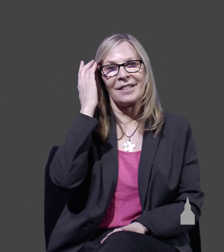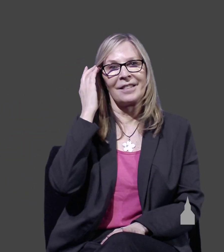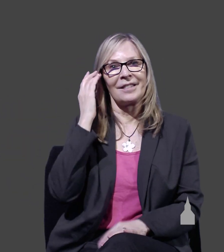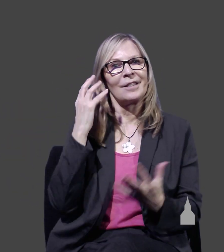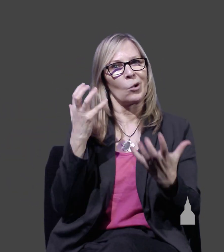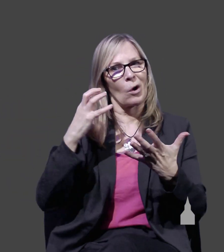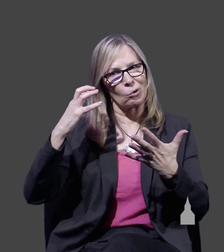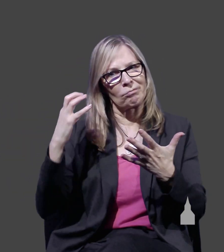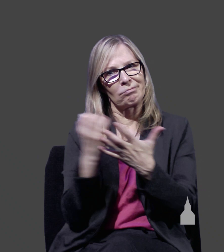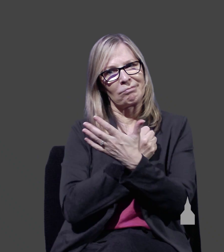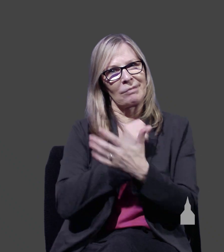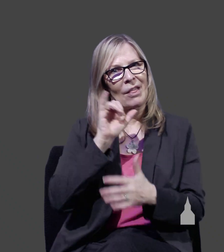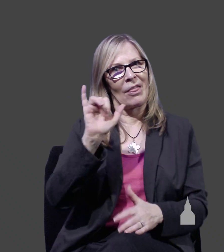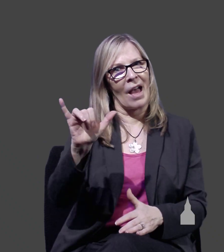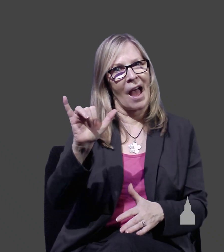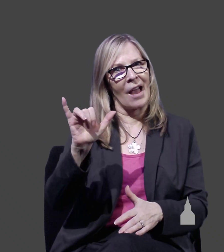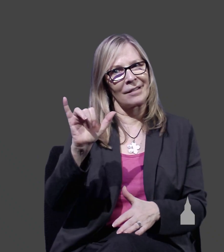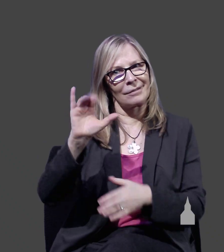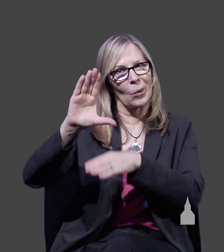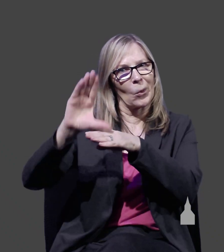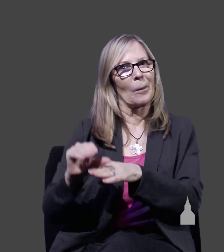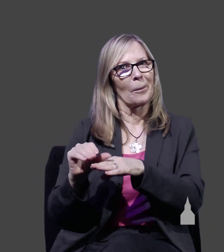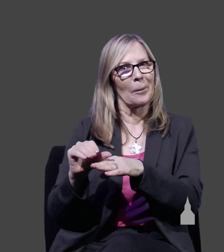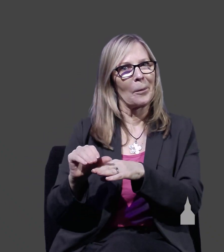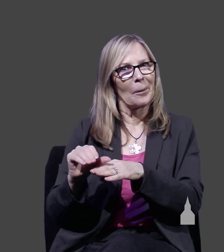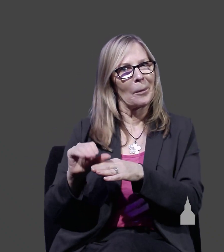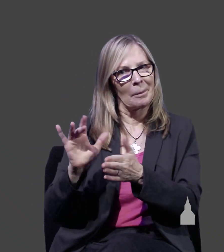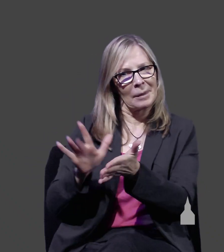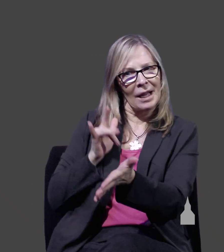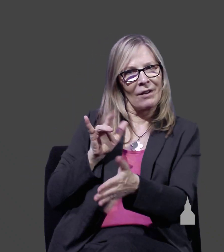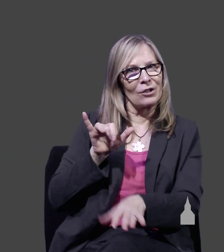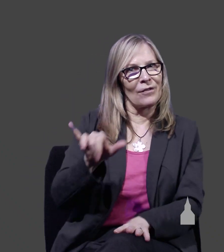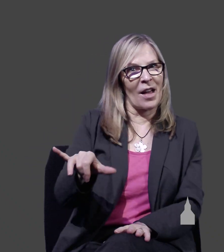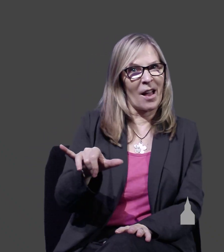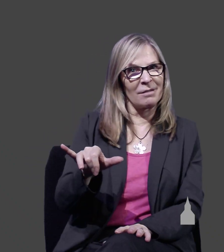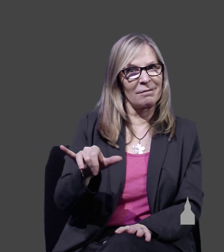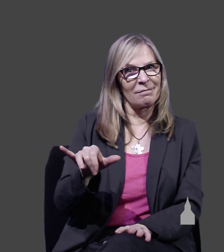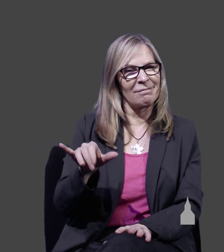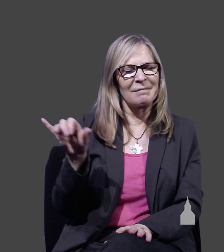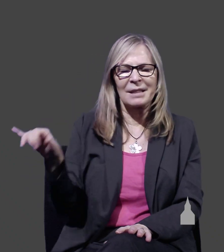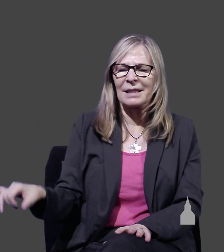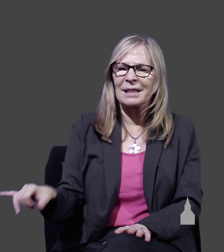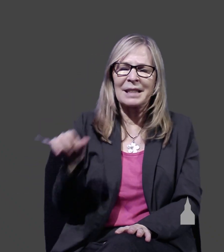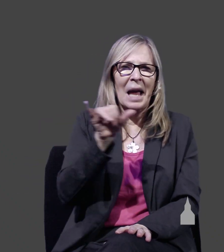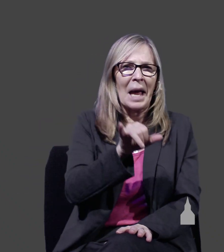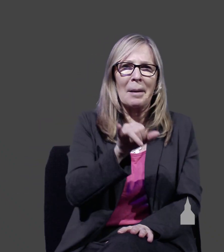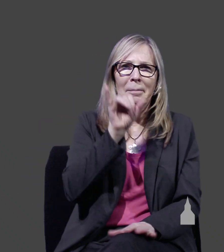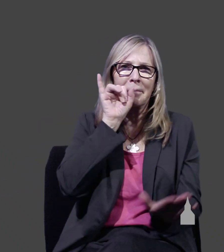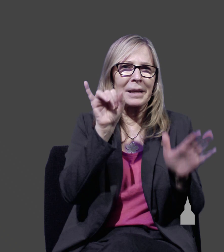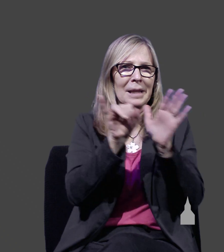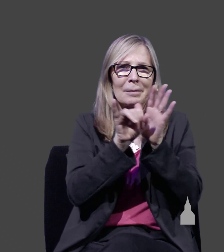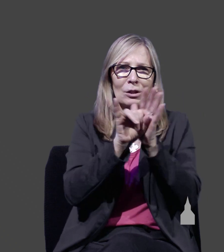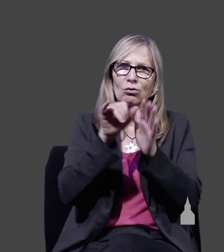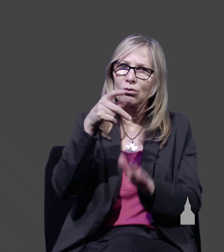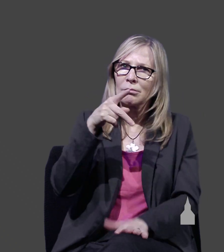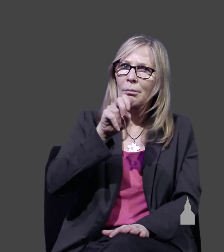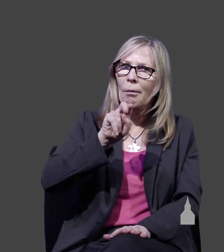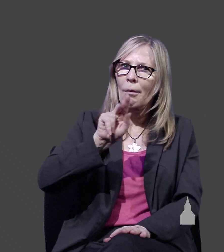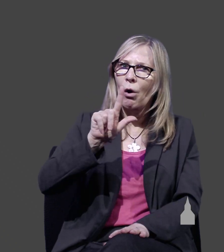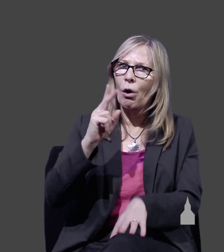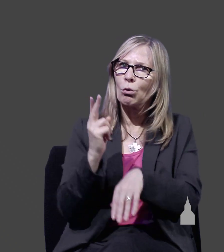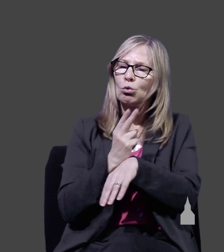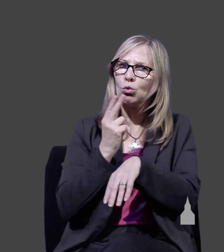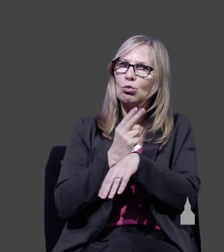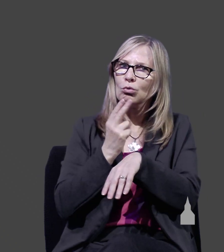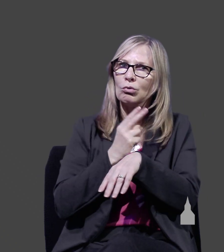You want to maximize that deal. You want to take advantage of it. That's actually the imagery that the Apostle Paul